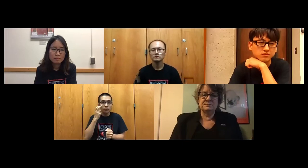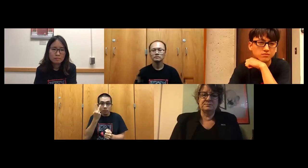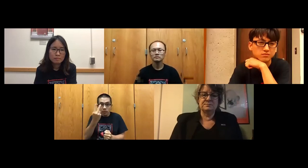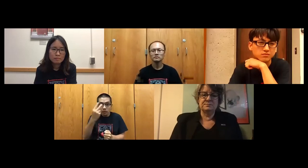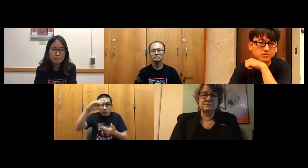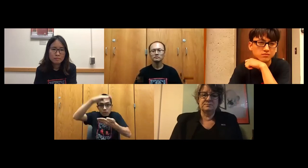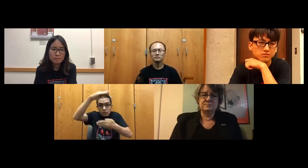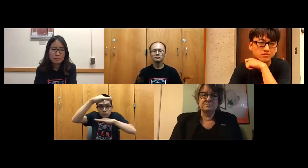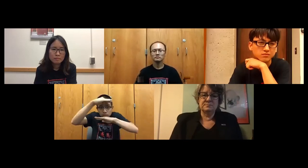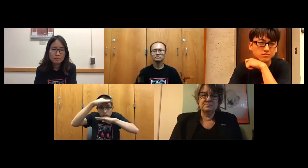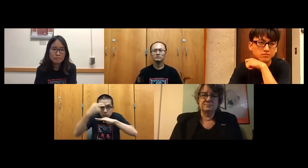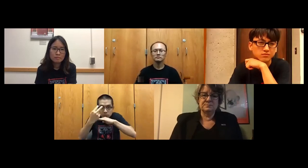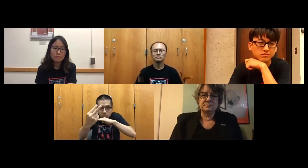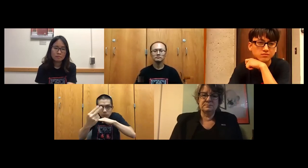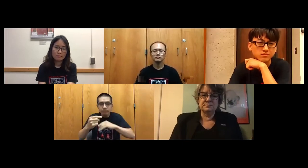black, that they're able to be seen,